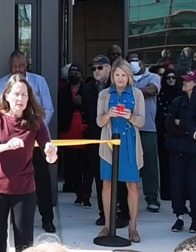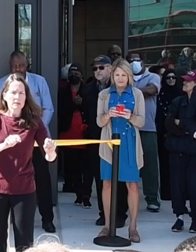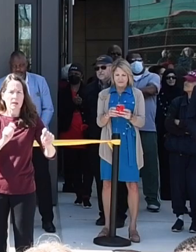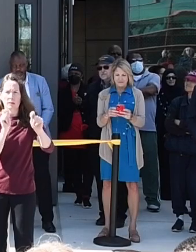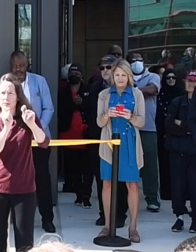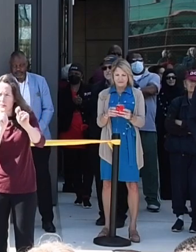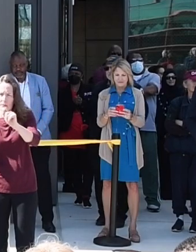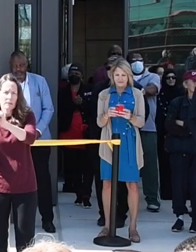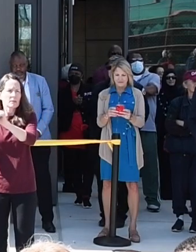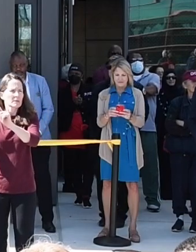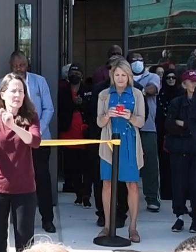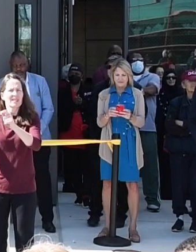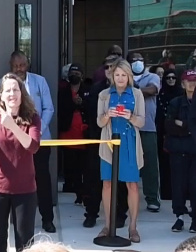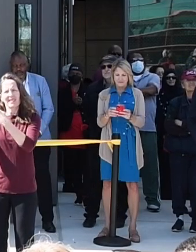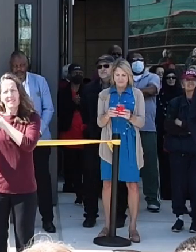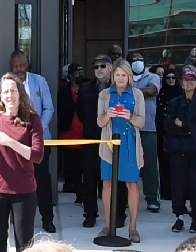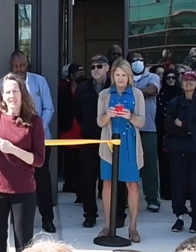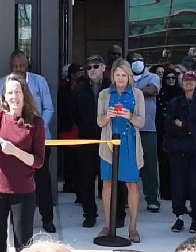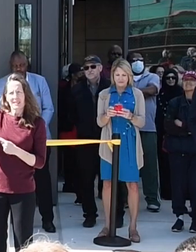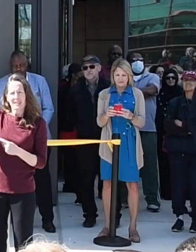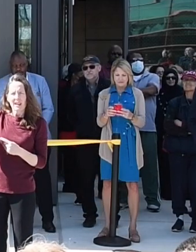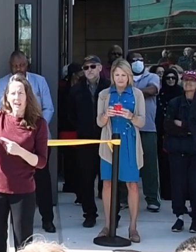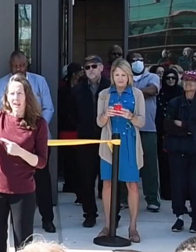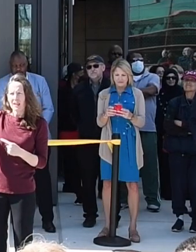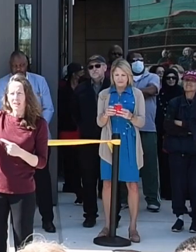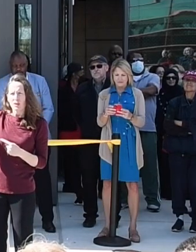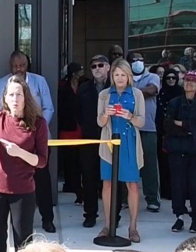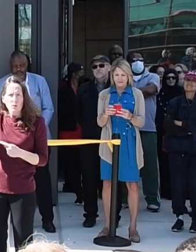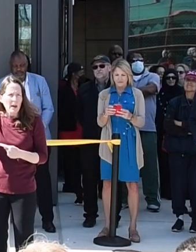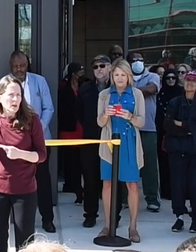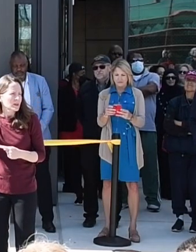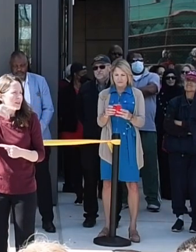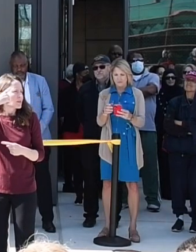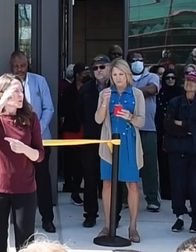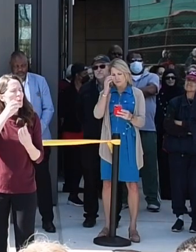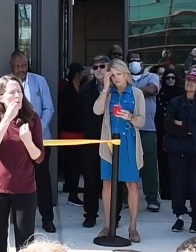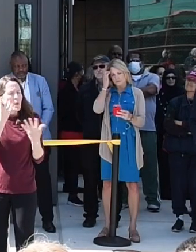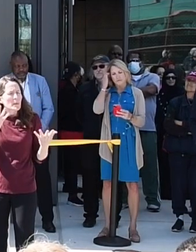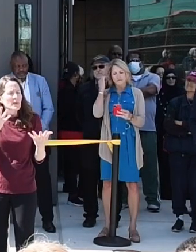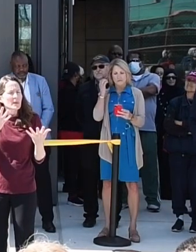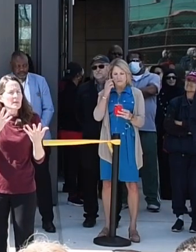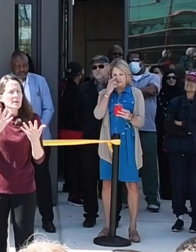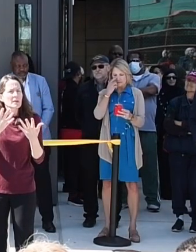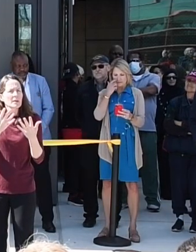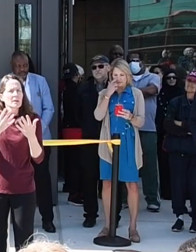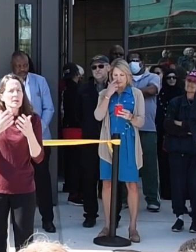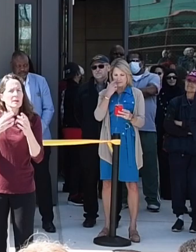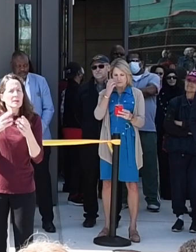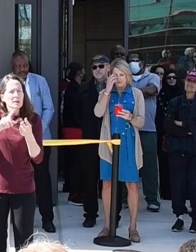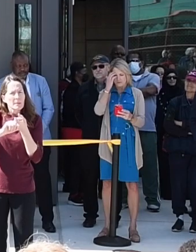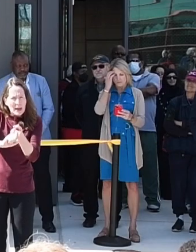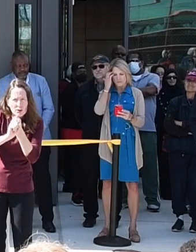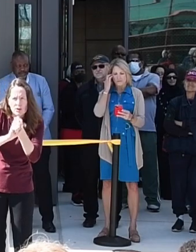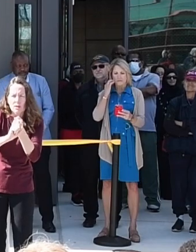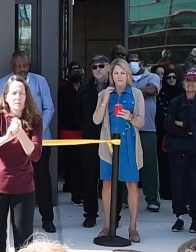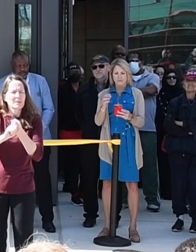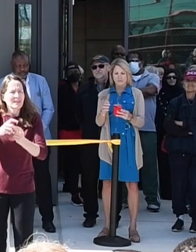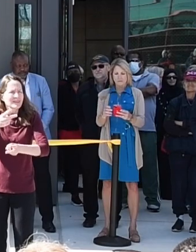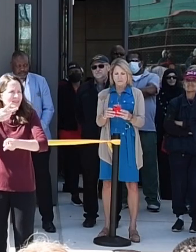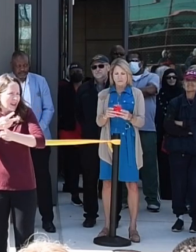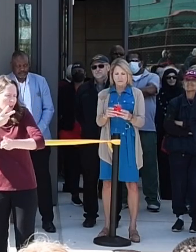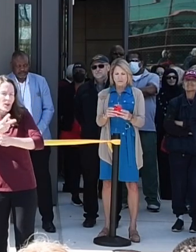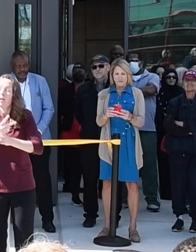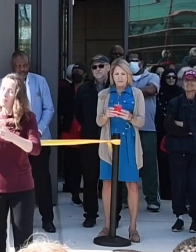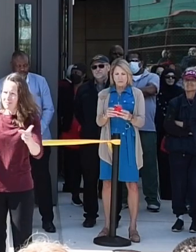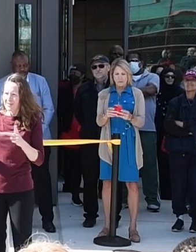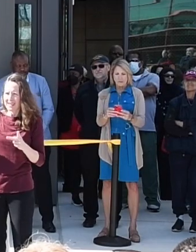a sanctuary of warmth, companionship, and care, a place for laughter to echo through